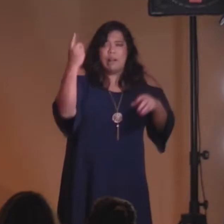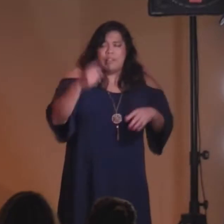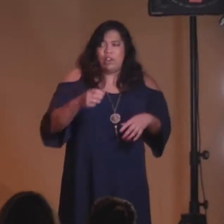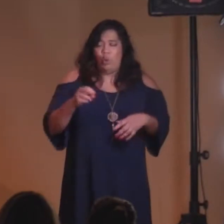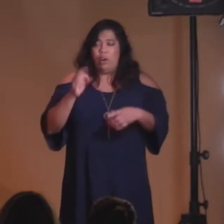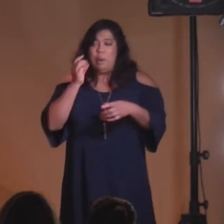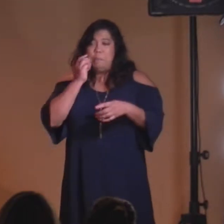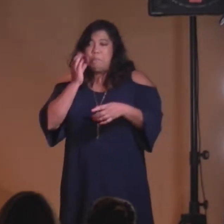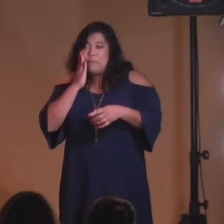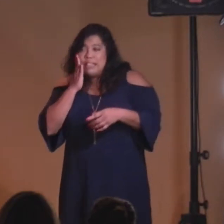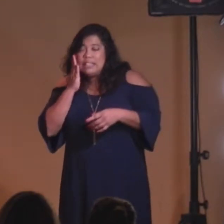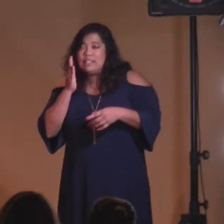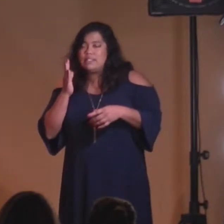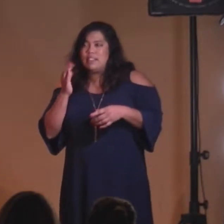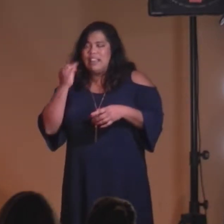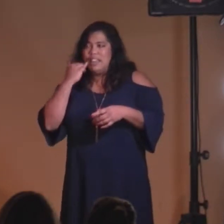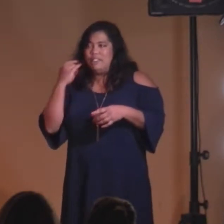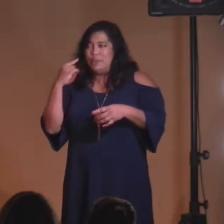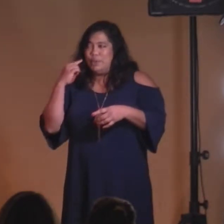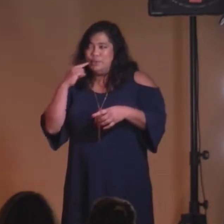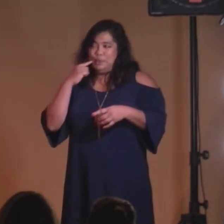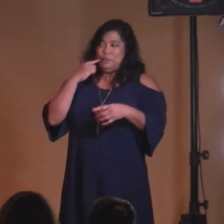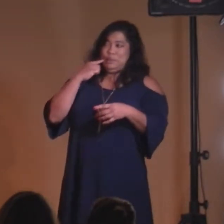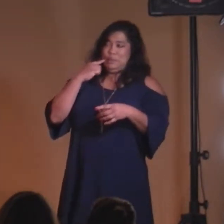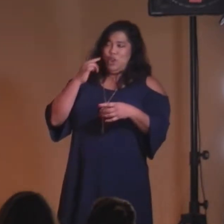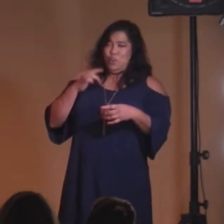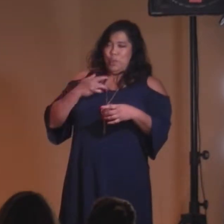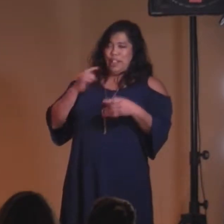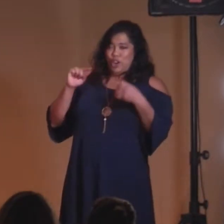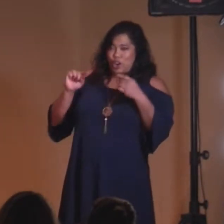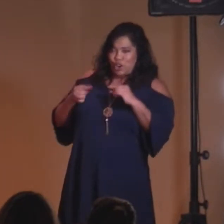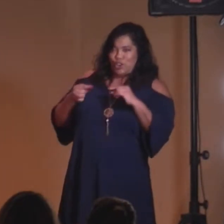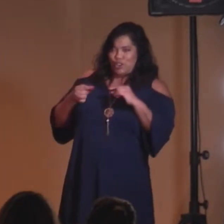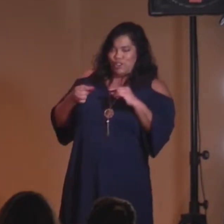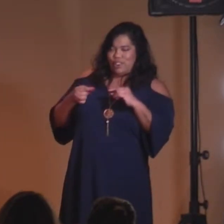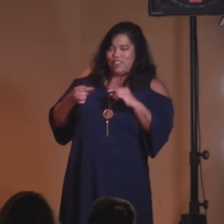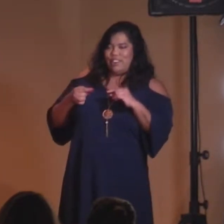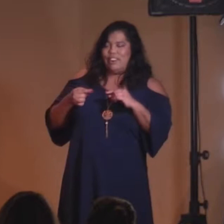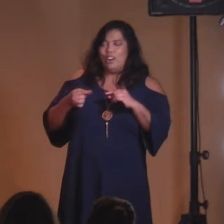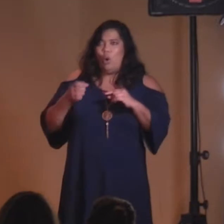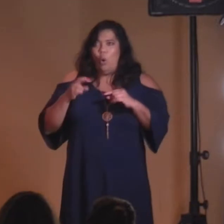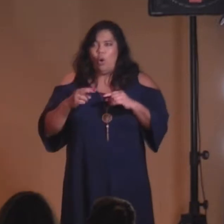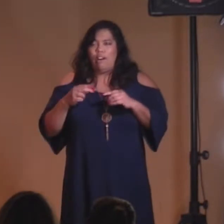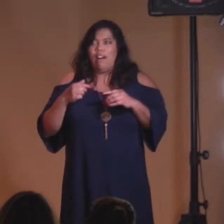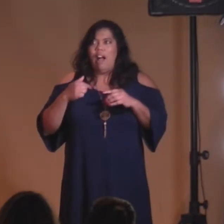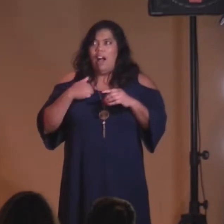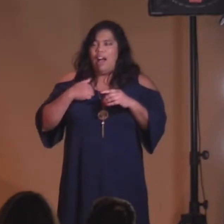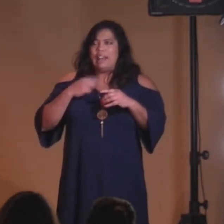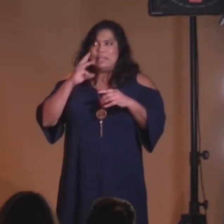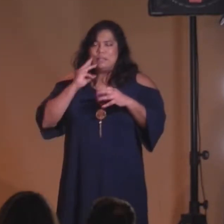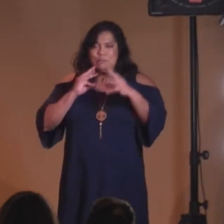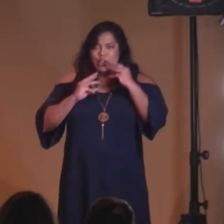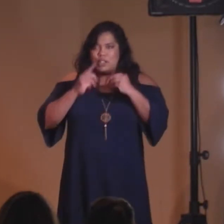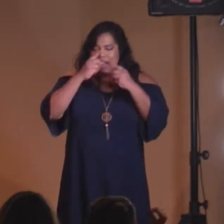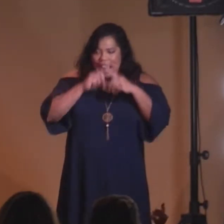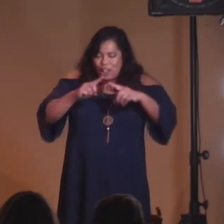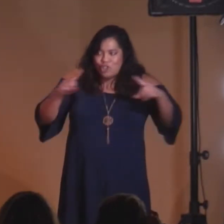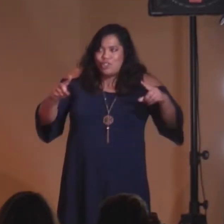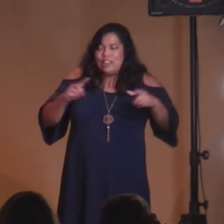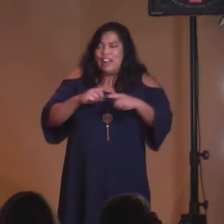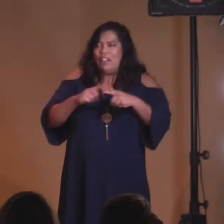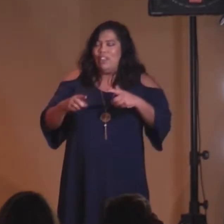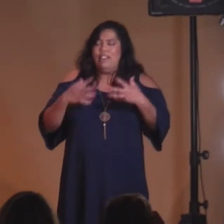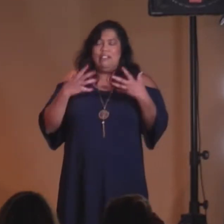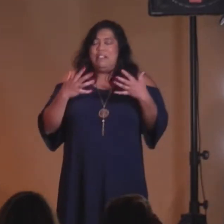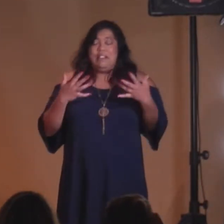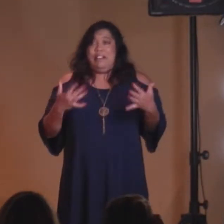is it that there is pain if I get stung, or I may be allergic, and if I get stung, then there's allergic reaction. And all